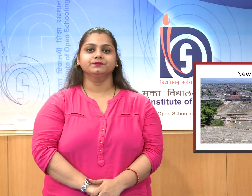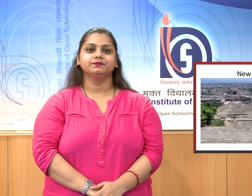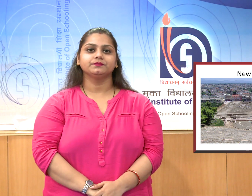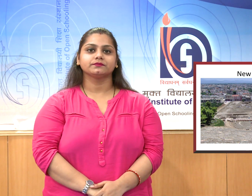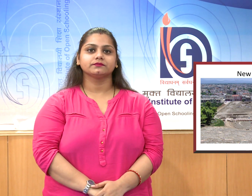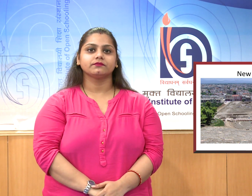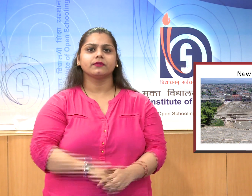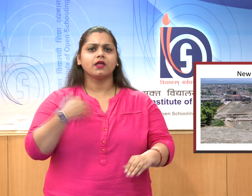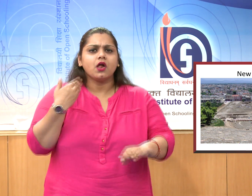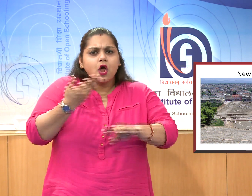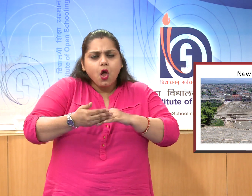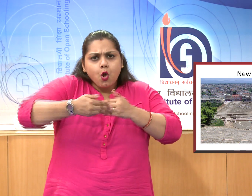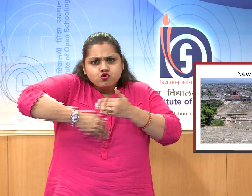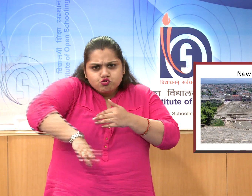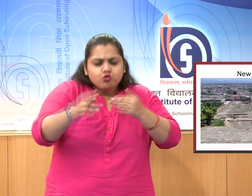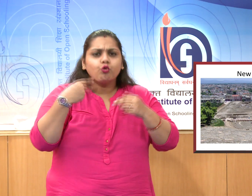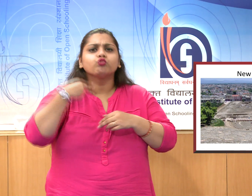It came to be known as